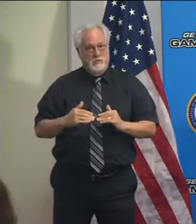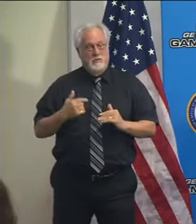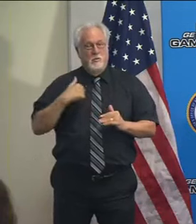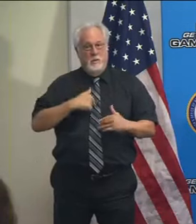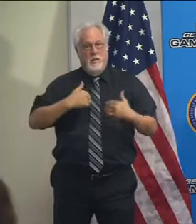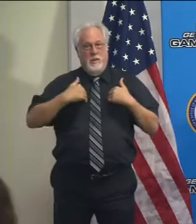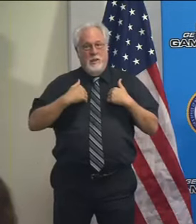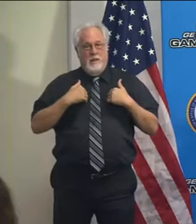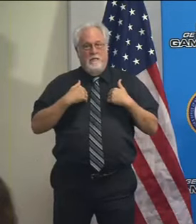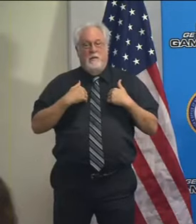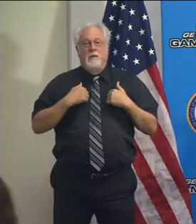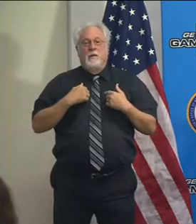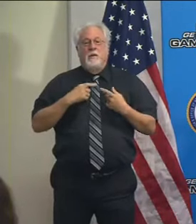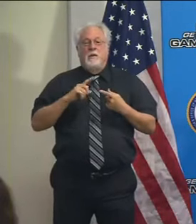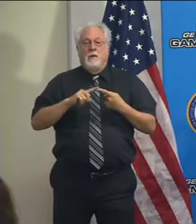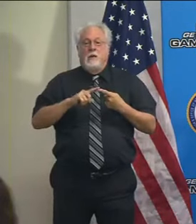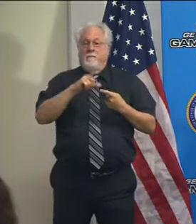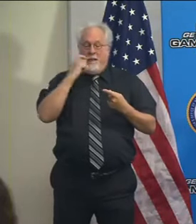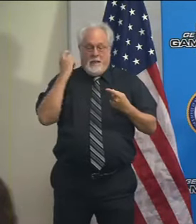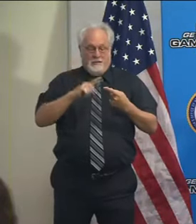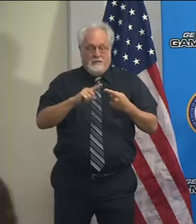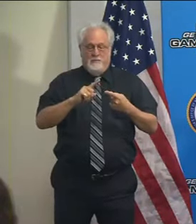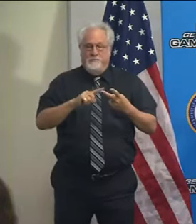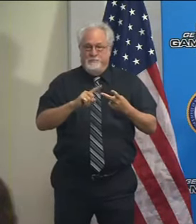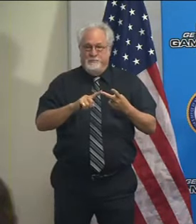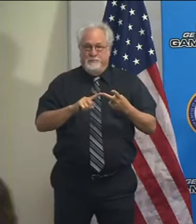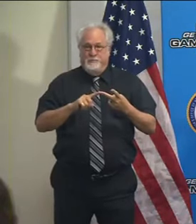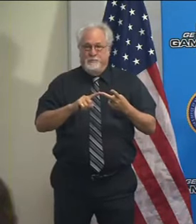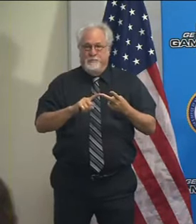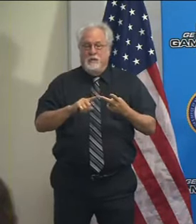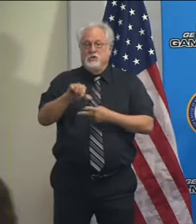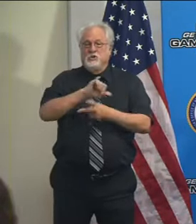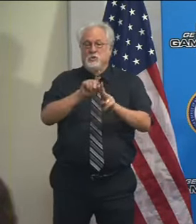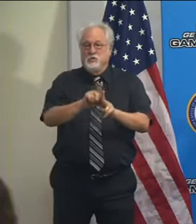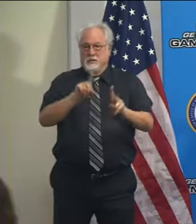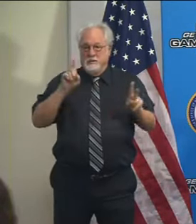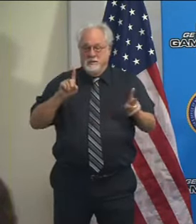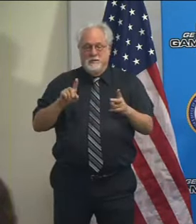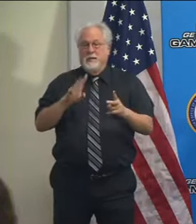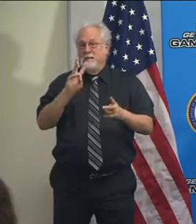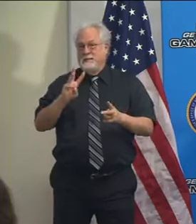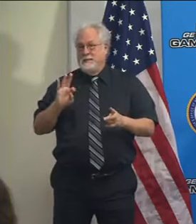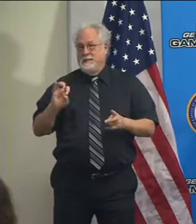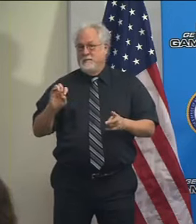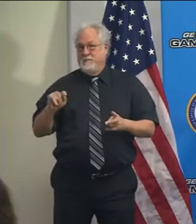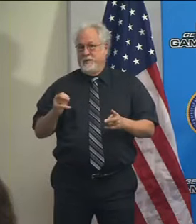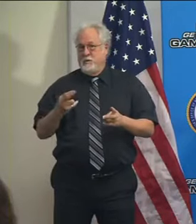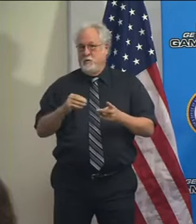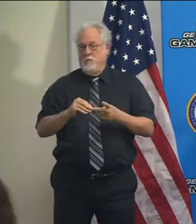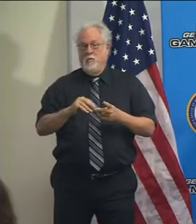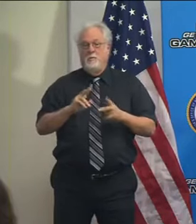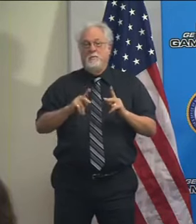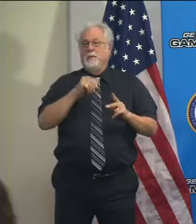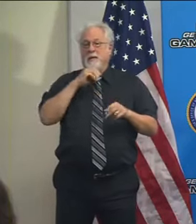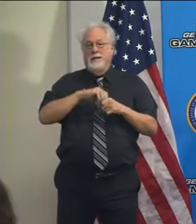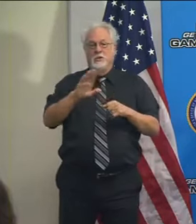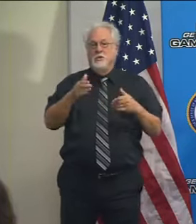place, including wearing masks, social distancing, 6 feet or more from people not in your